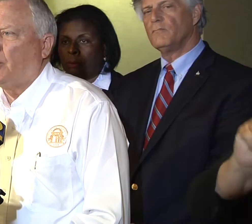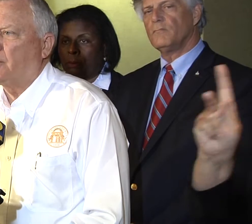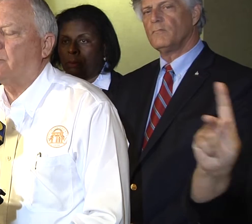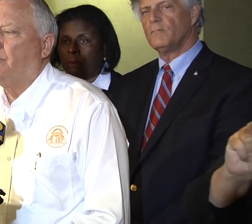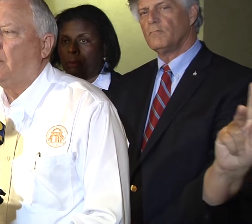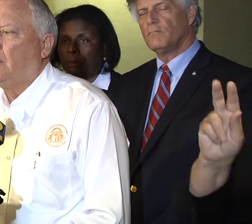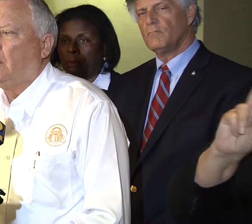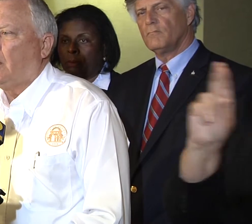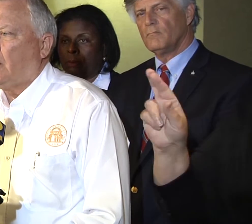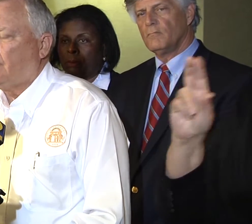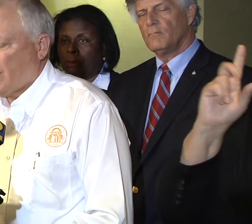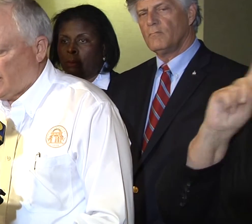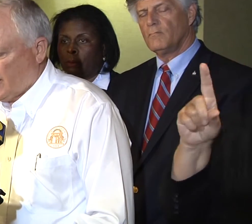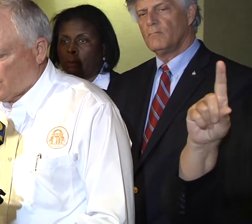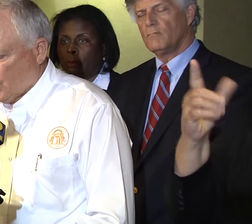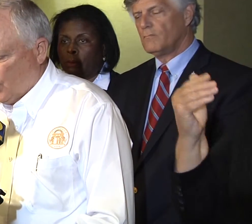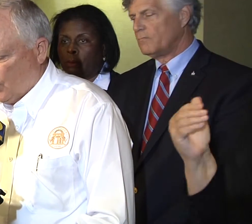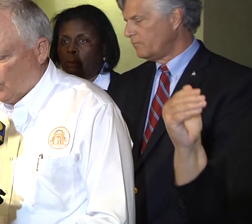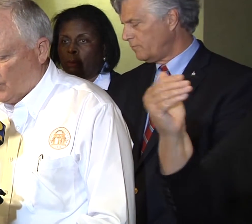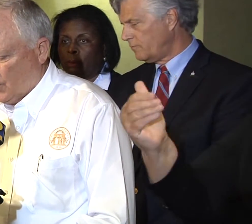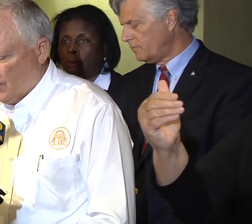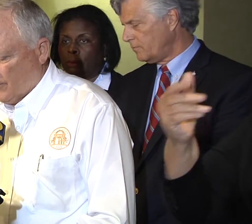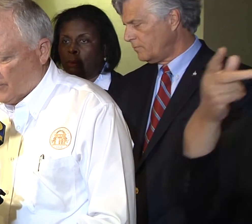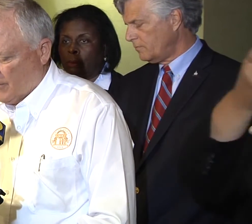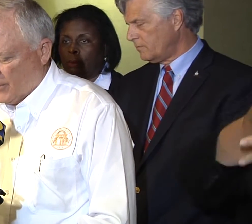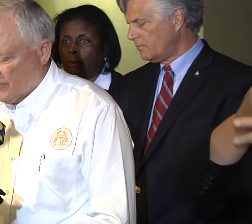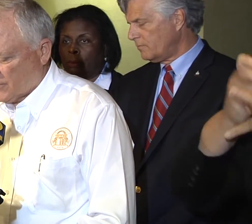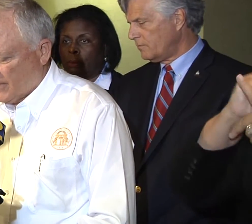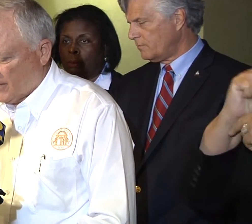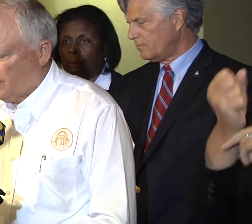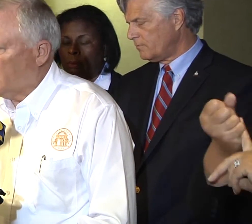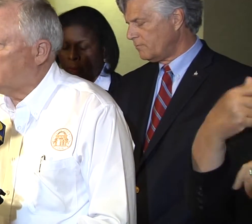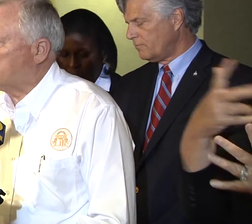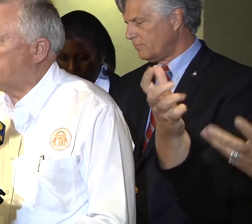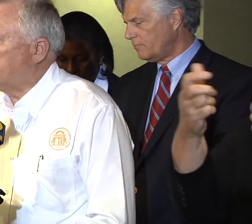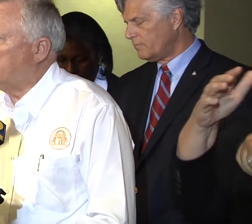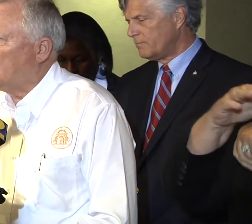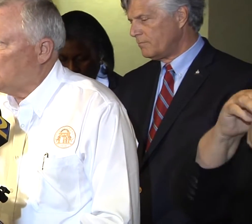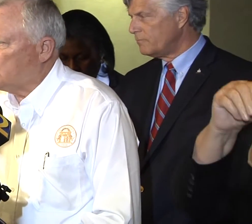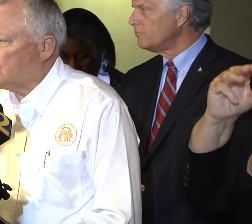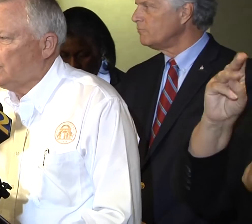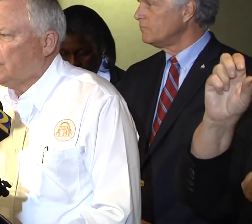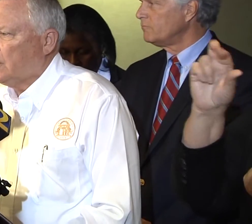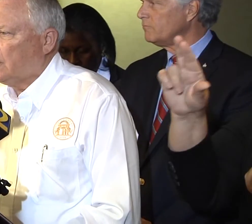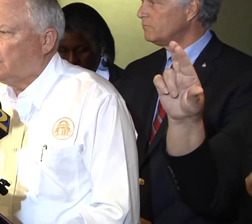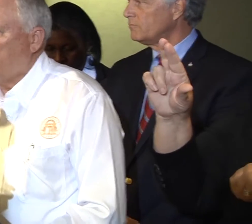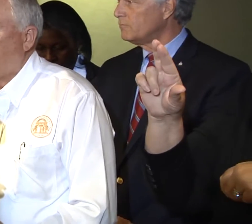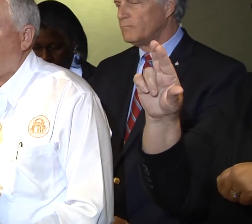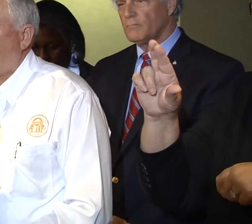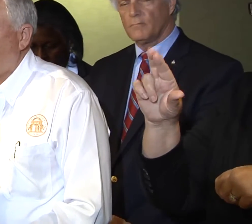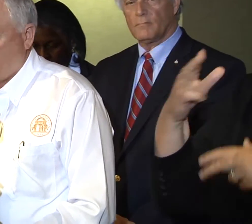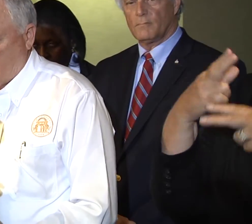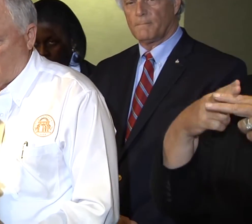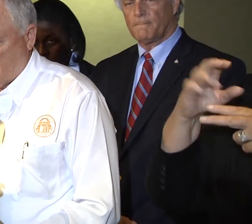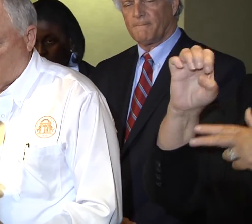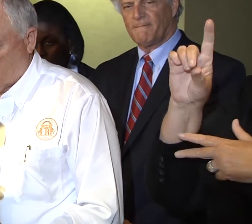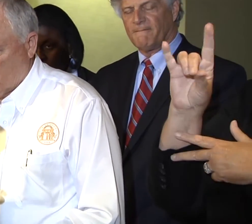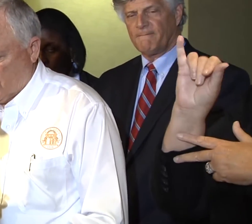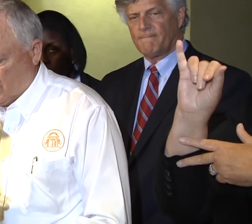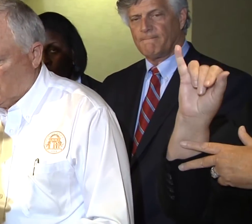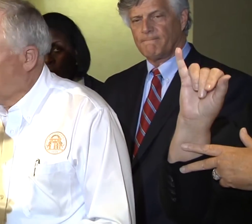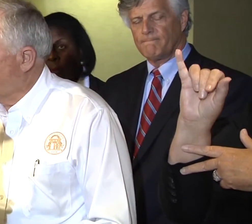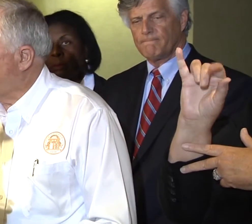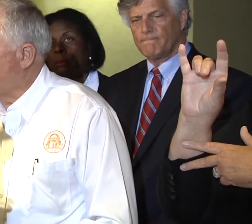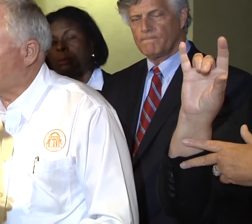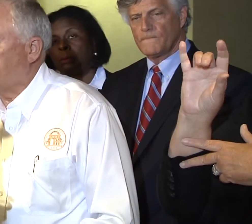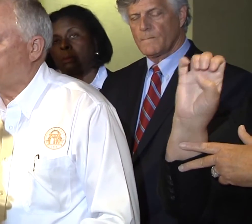descends upon us. I'd like to call on the mayor of Savannah, Mr. Eddie DeLoach, who would have a few comments, I'm sure,